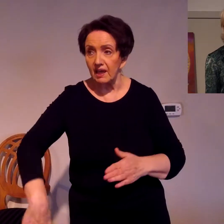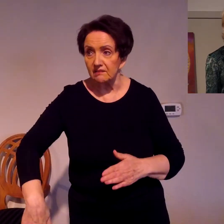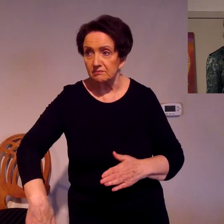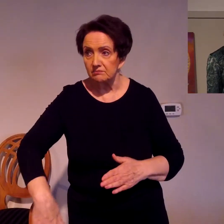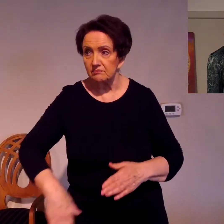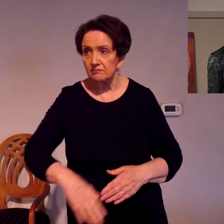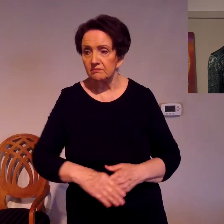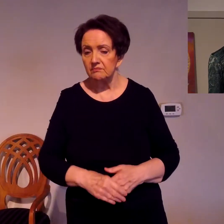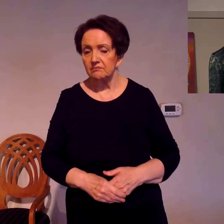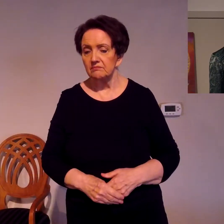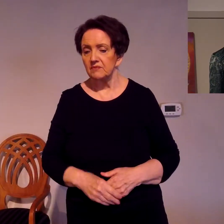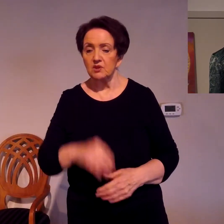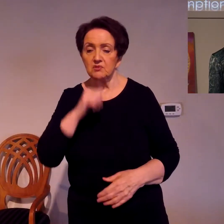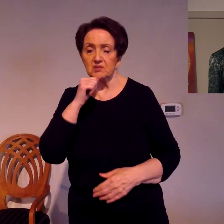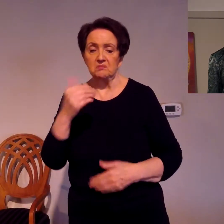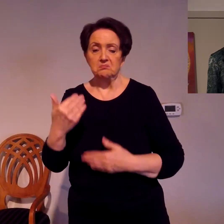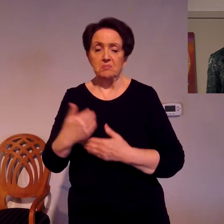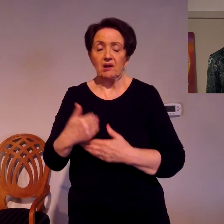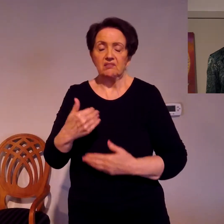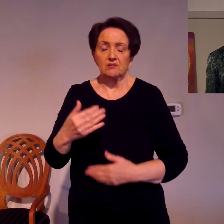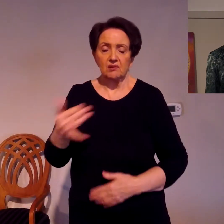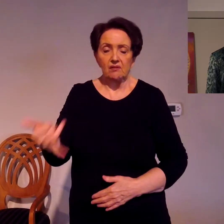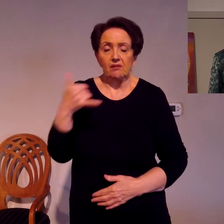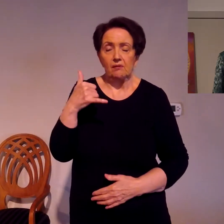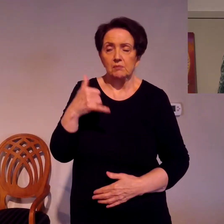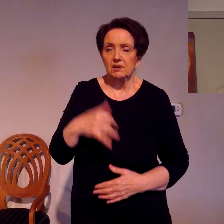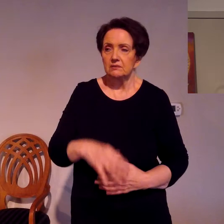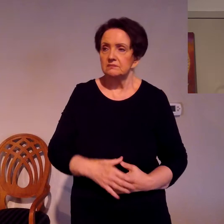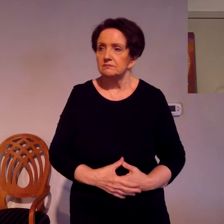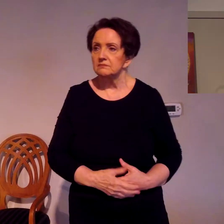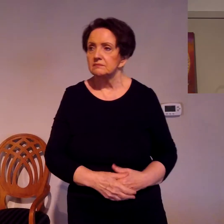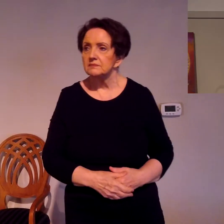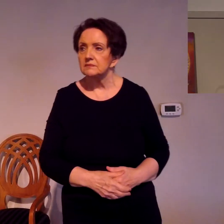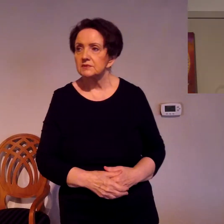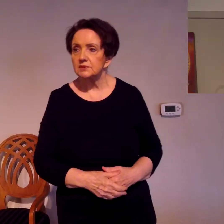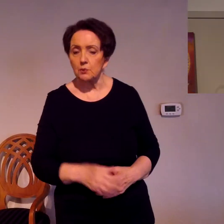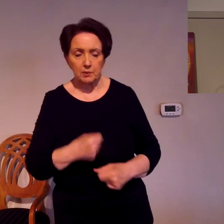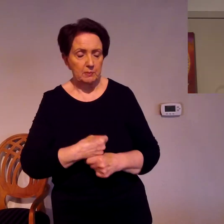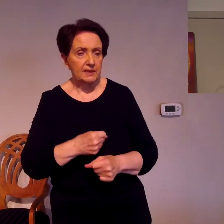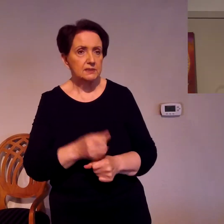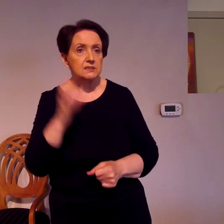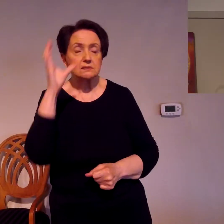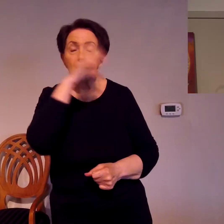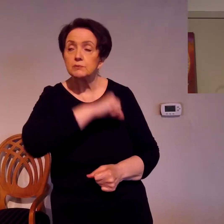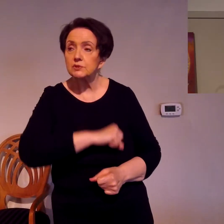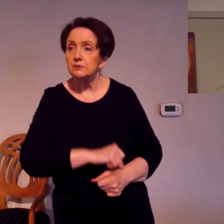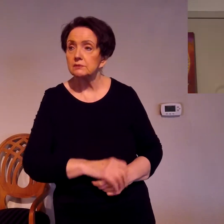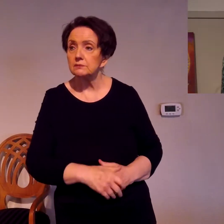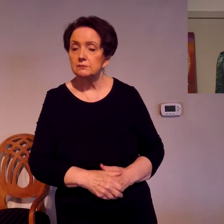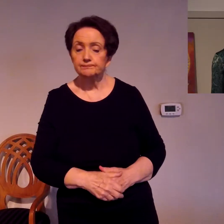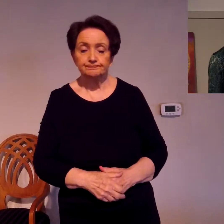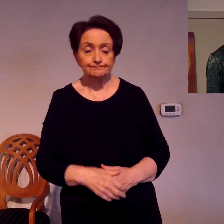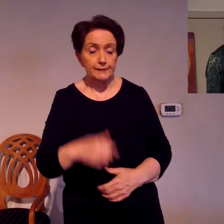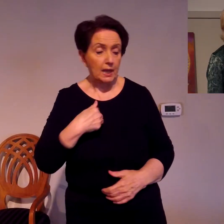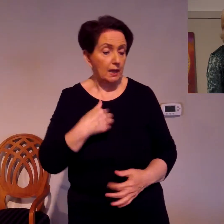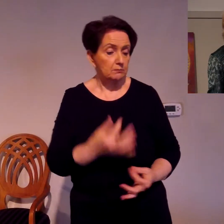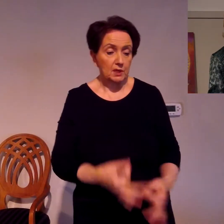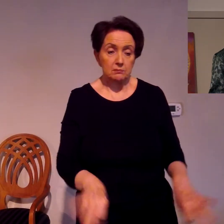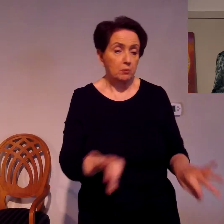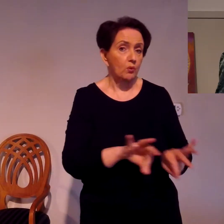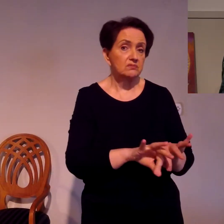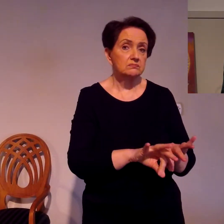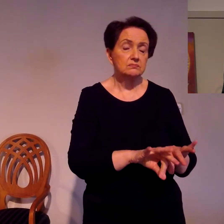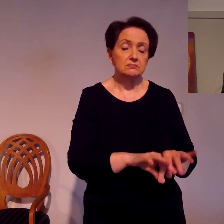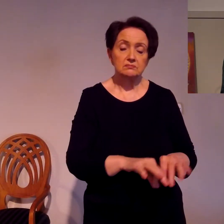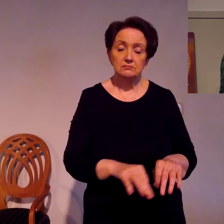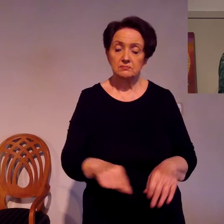Well, you didn't bother to call. So we make an assumption. Well, obviously I'm not important to you. Obviously you